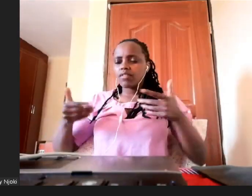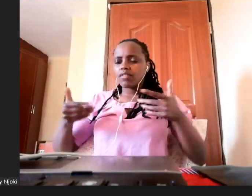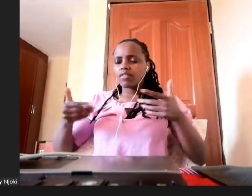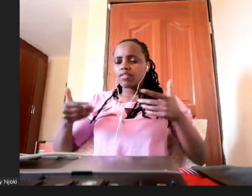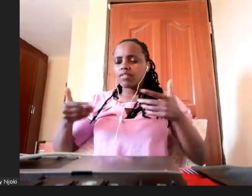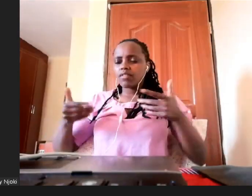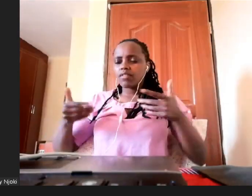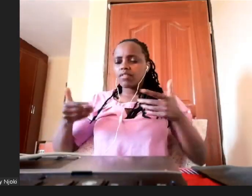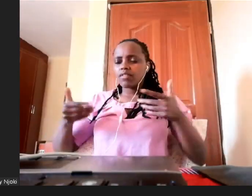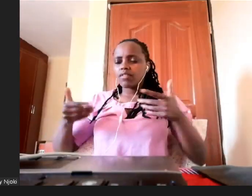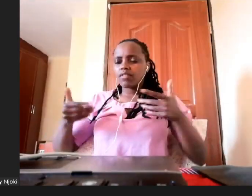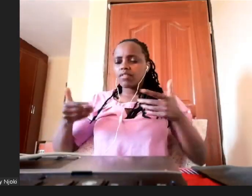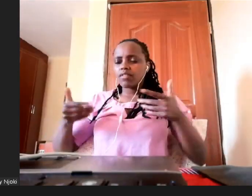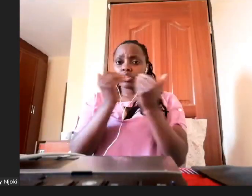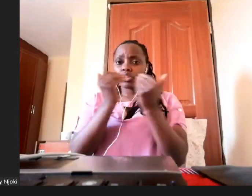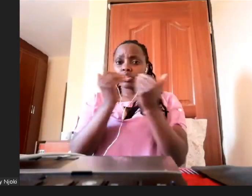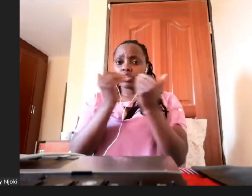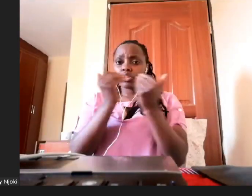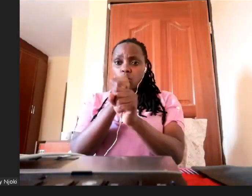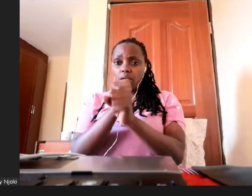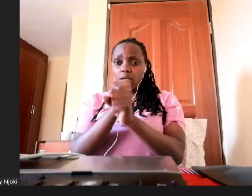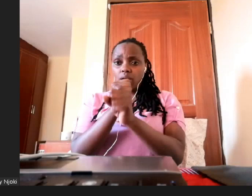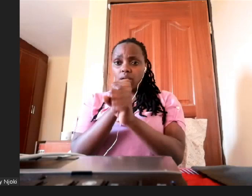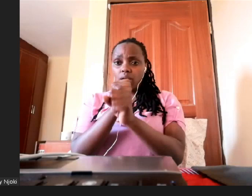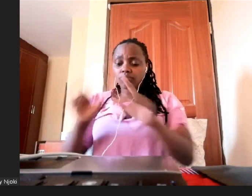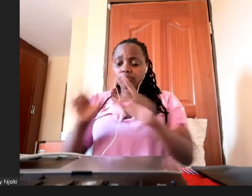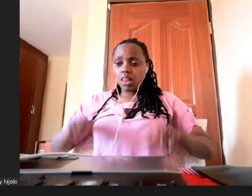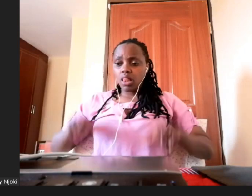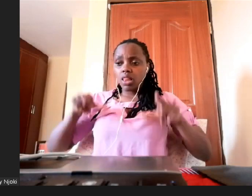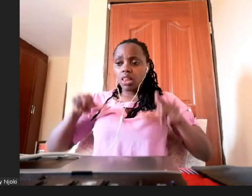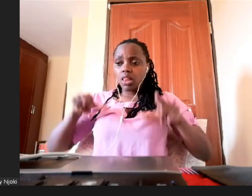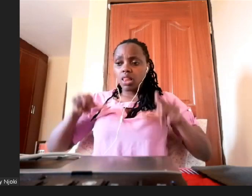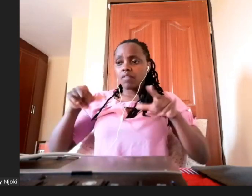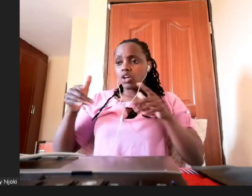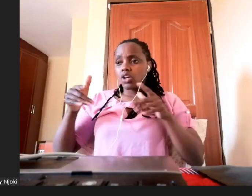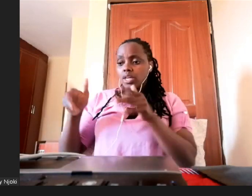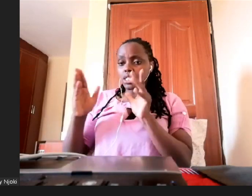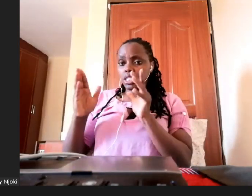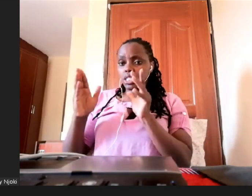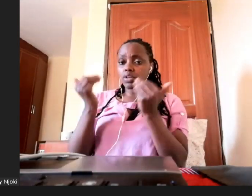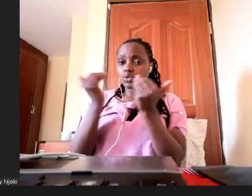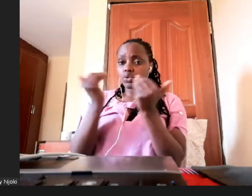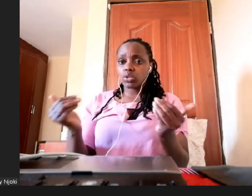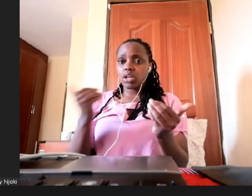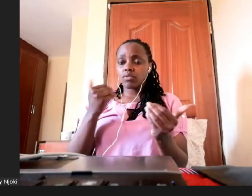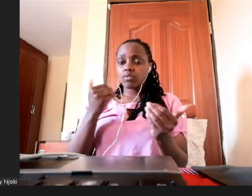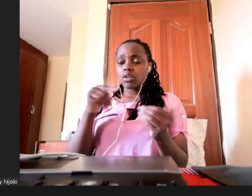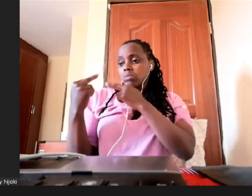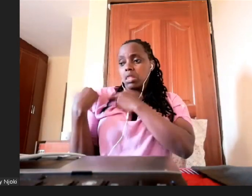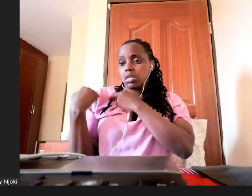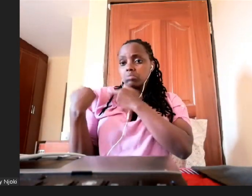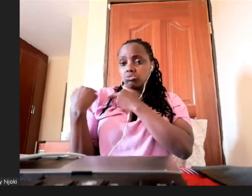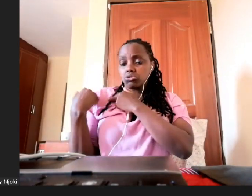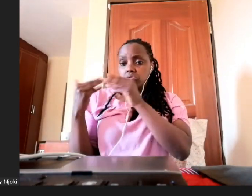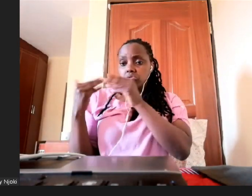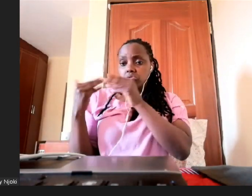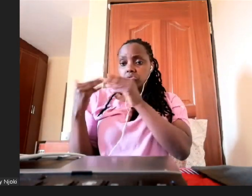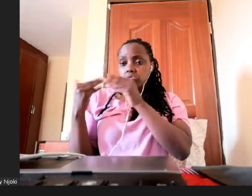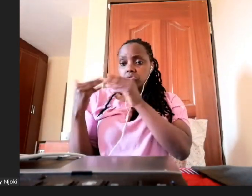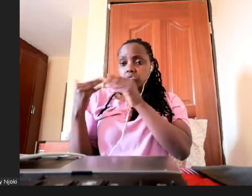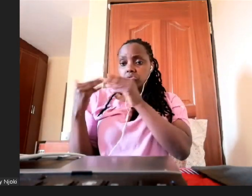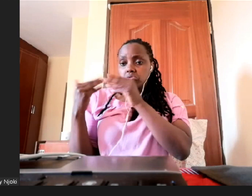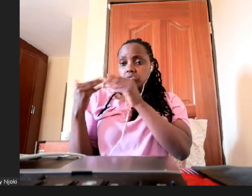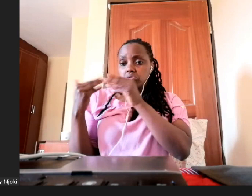poverty, children working and living on the streets, children who had households, children with